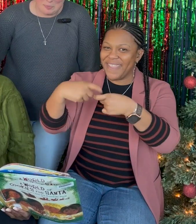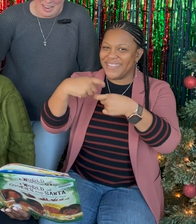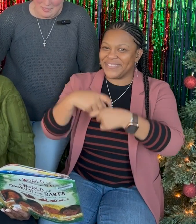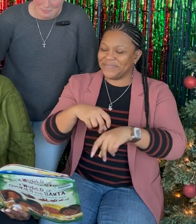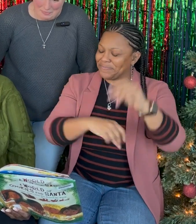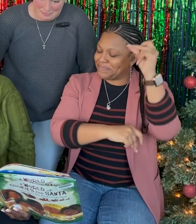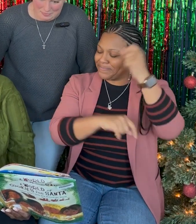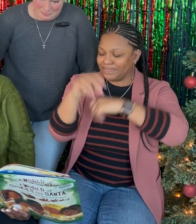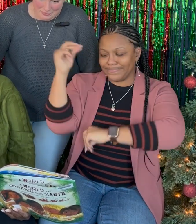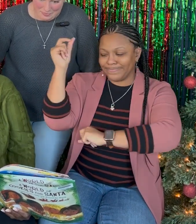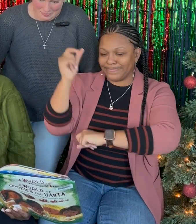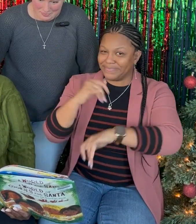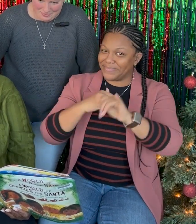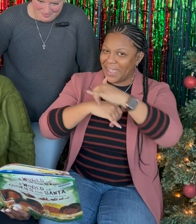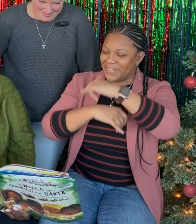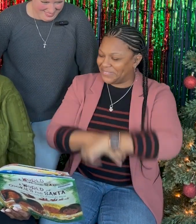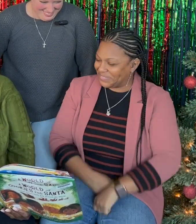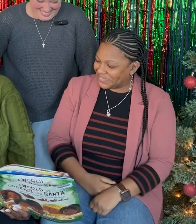Spain.